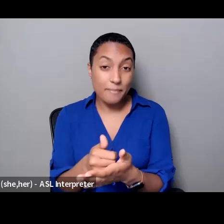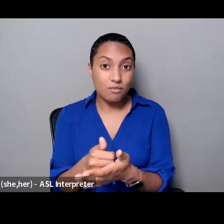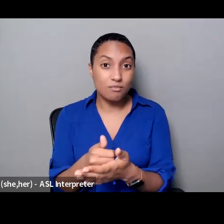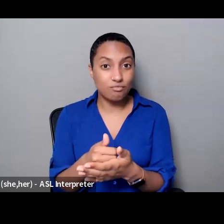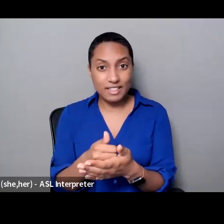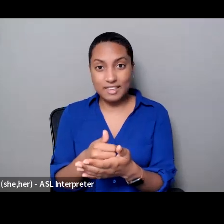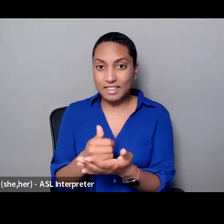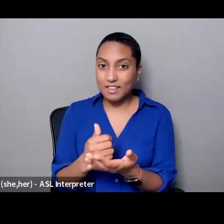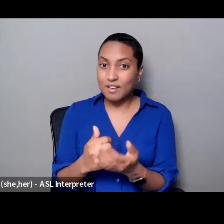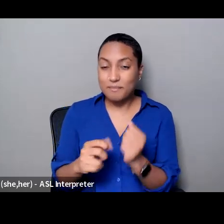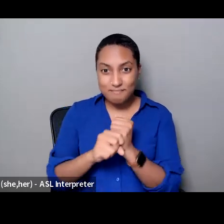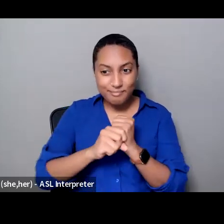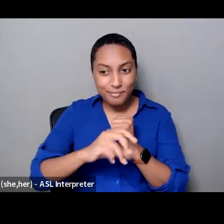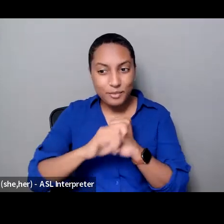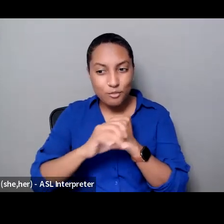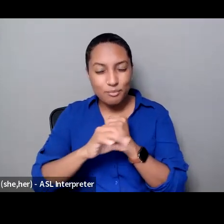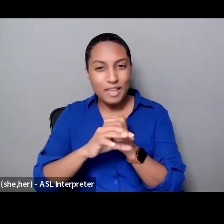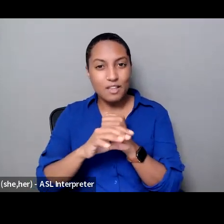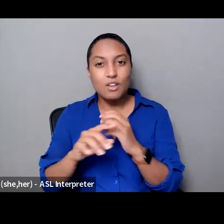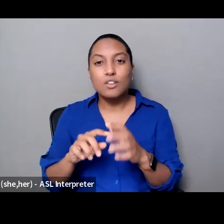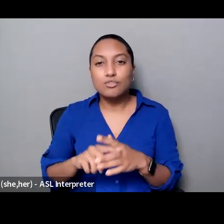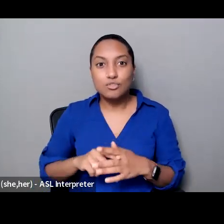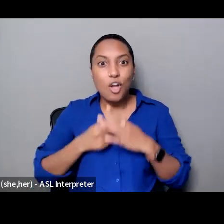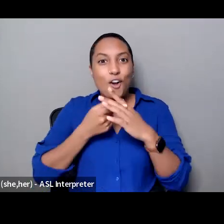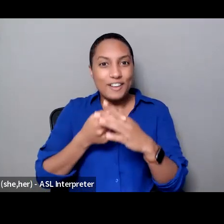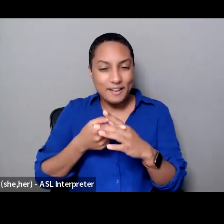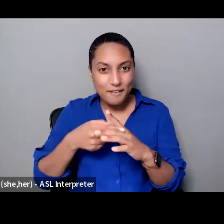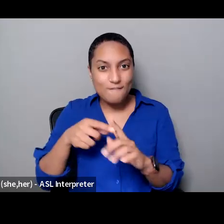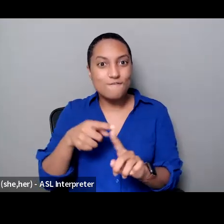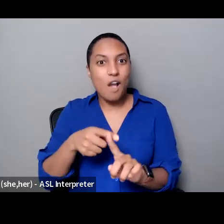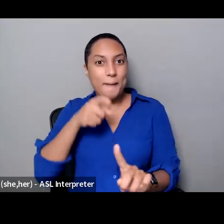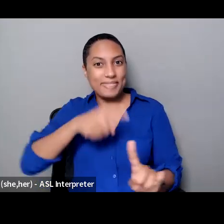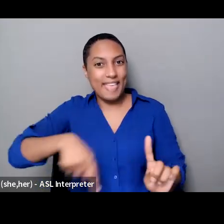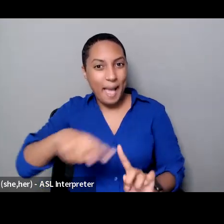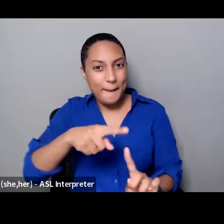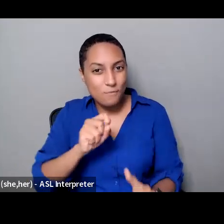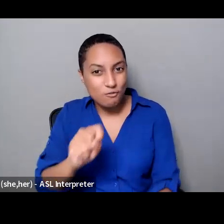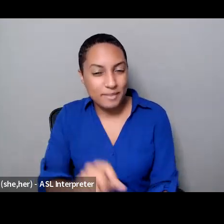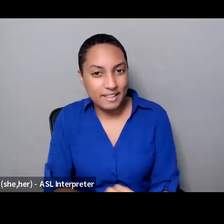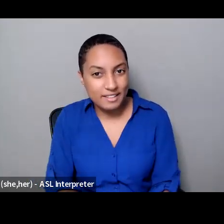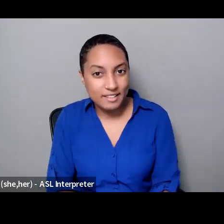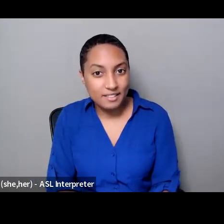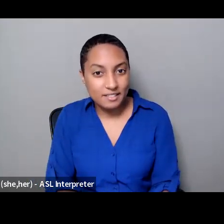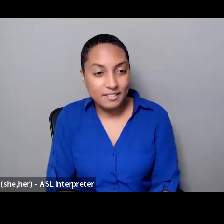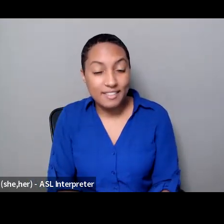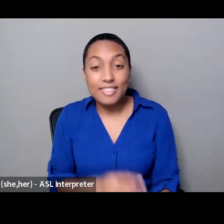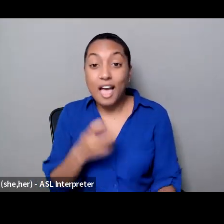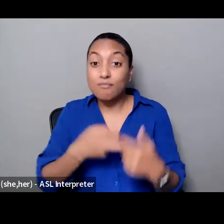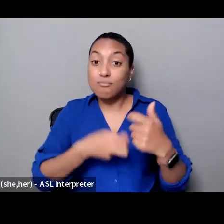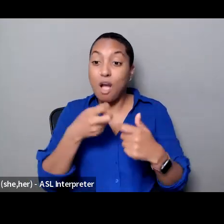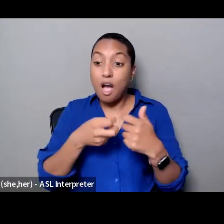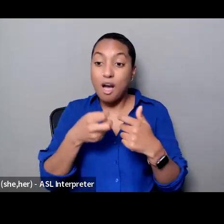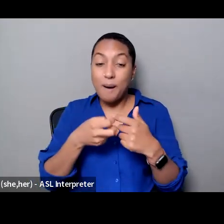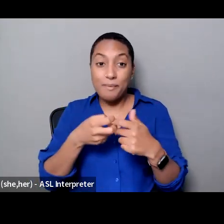as Bonnie O'Day talked about earlier. The problem was redefined. People with